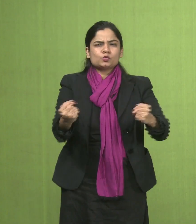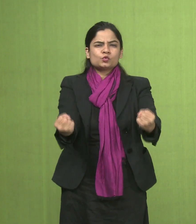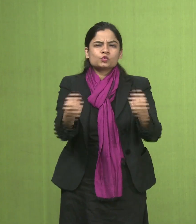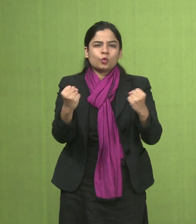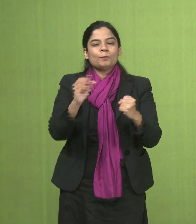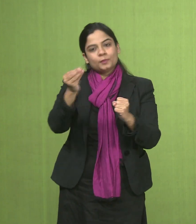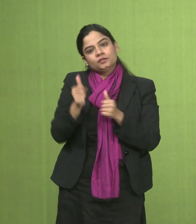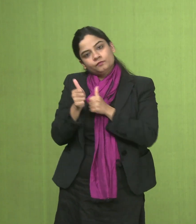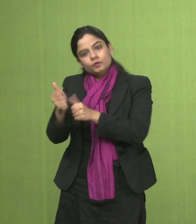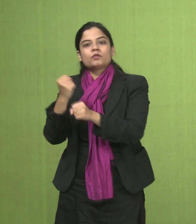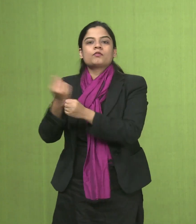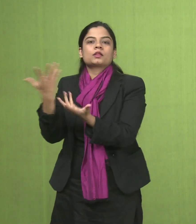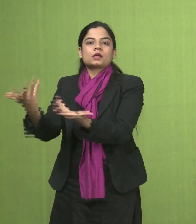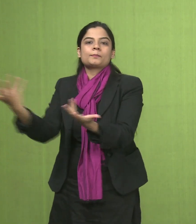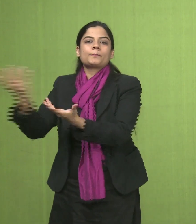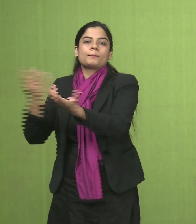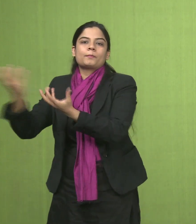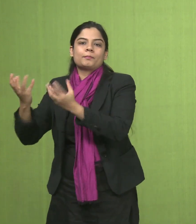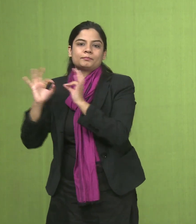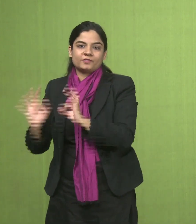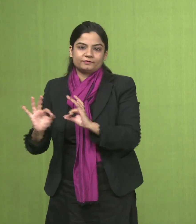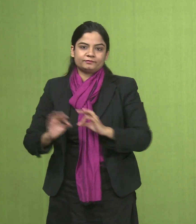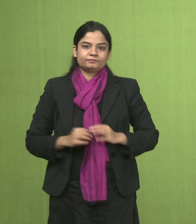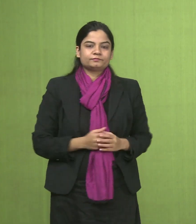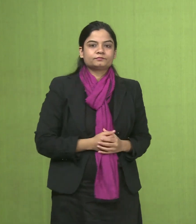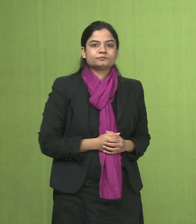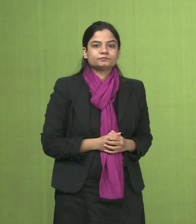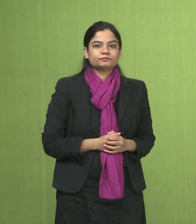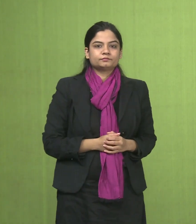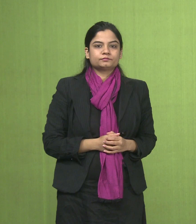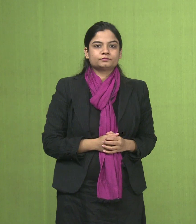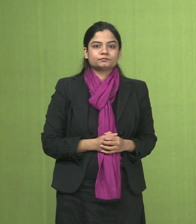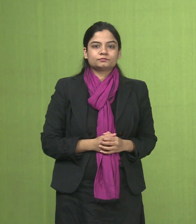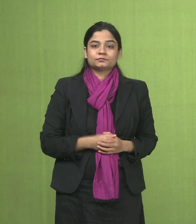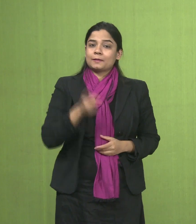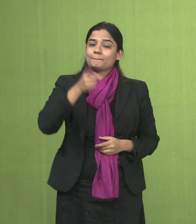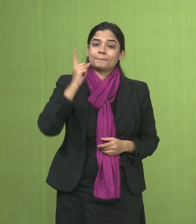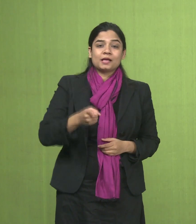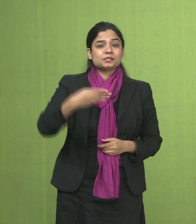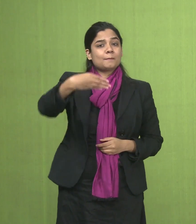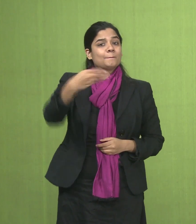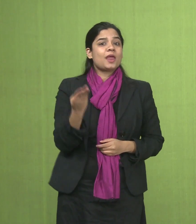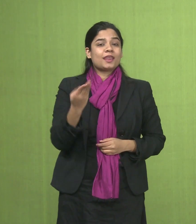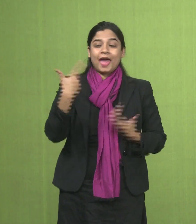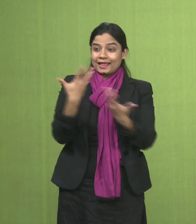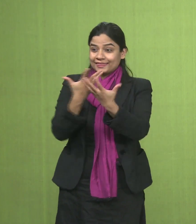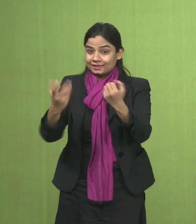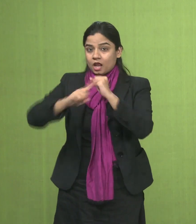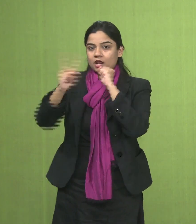which are not that reputed. So it's better you always do your shopping from Kendriya Bhandars. You must always ask for